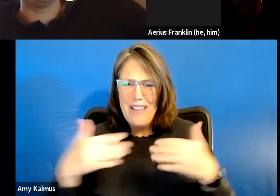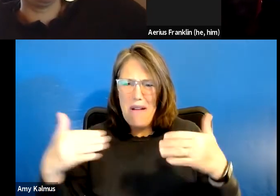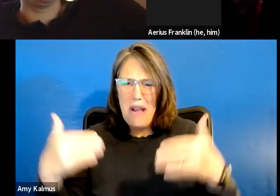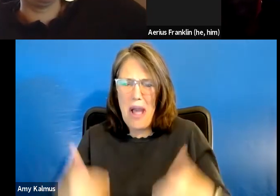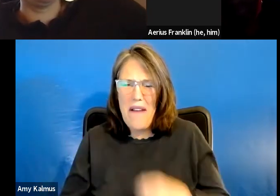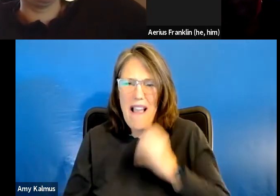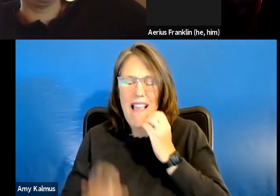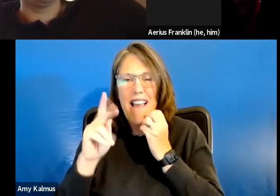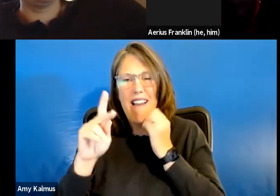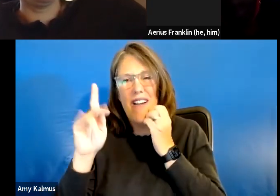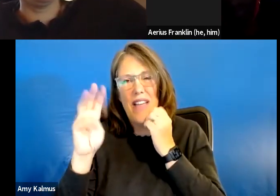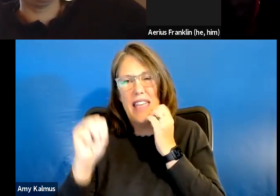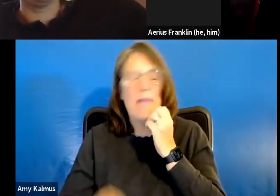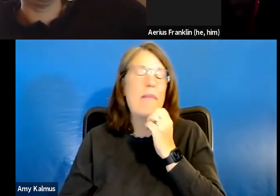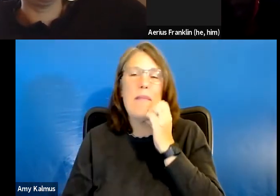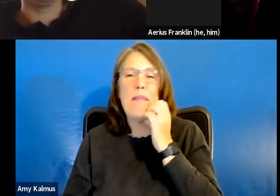right, Kim.